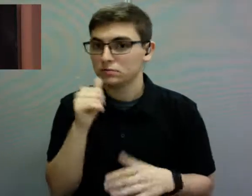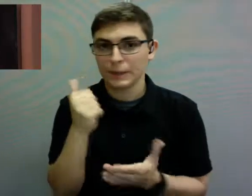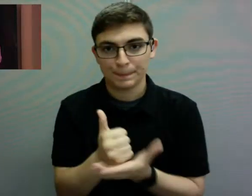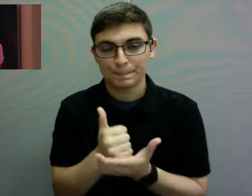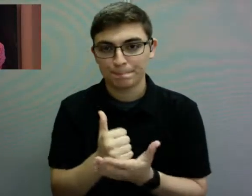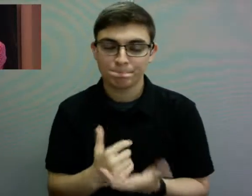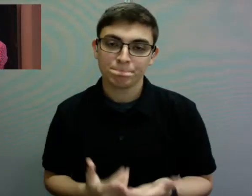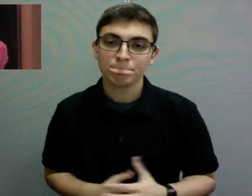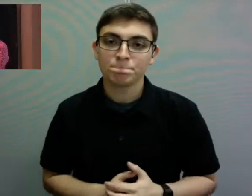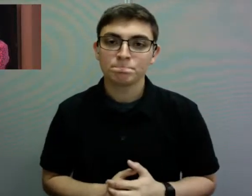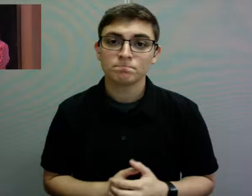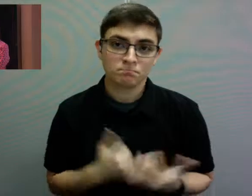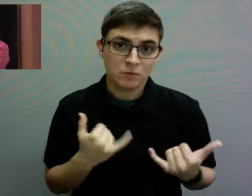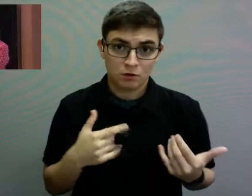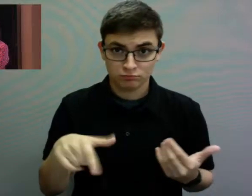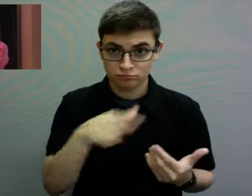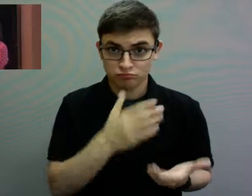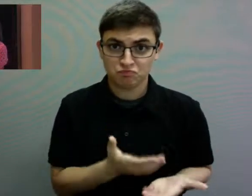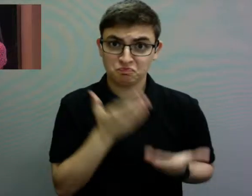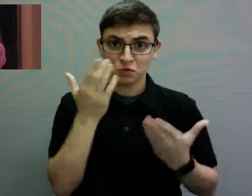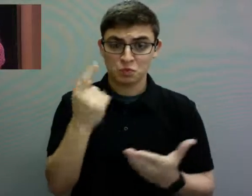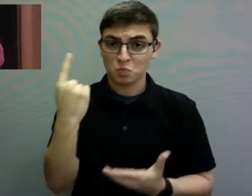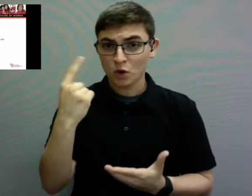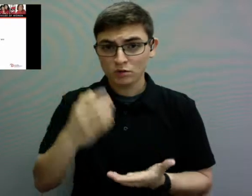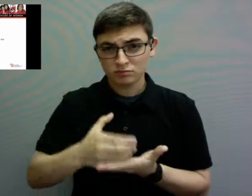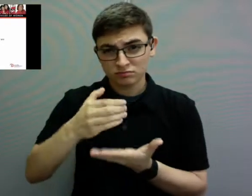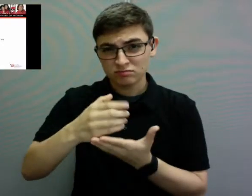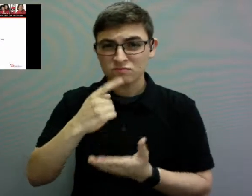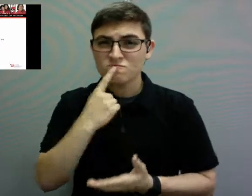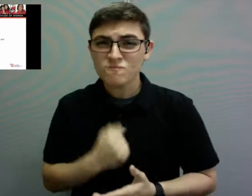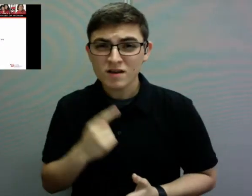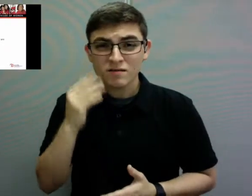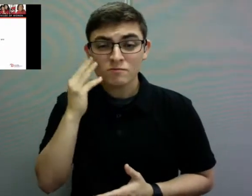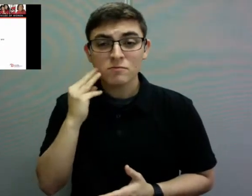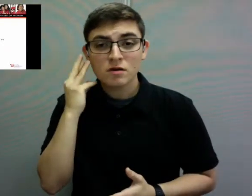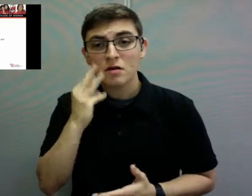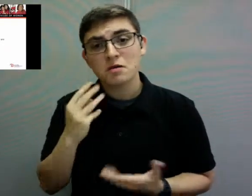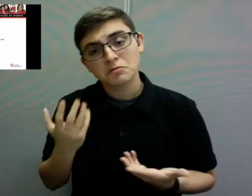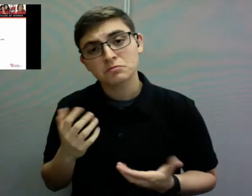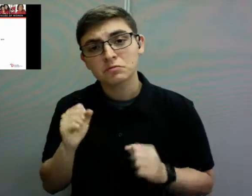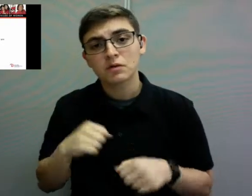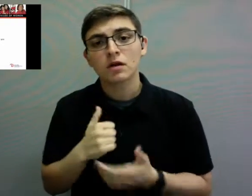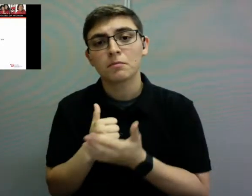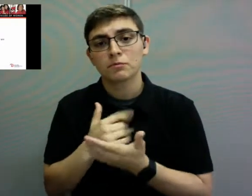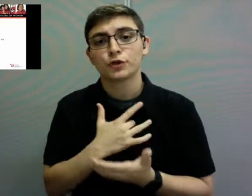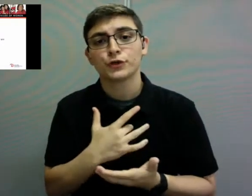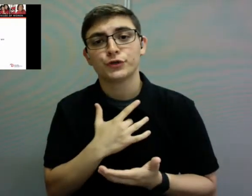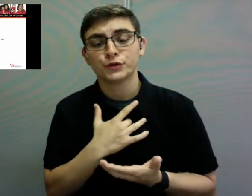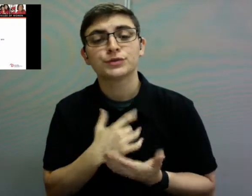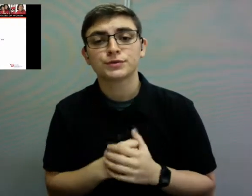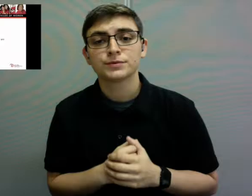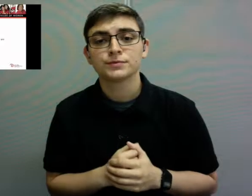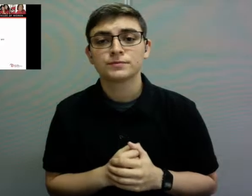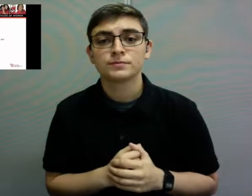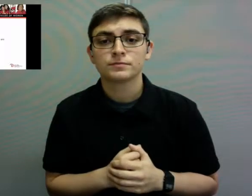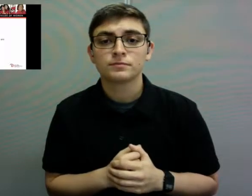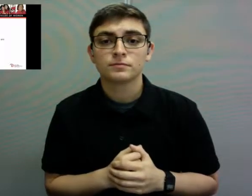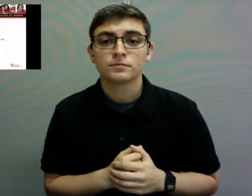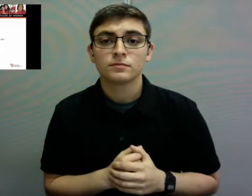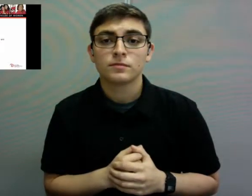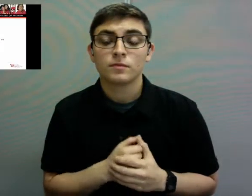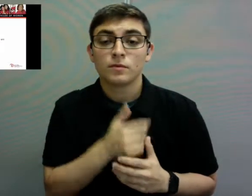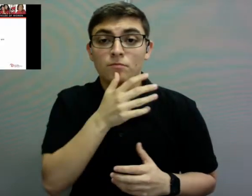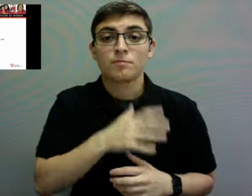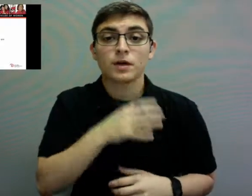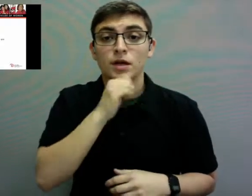of red wine a night is actually very healthy for your heart. And birth control pills, especially for women who are age 35